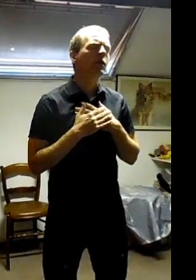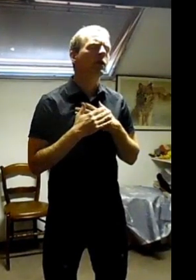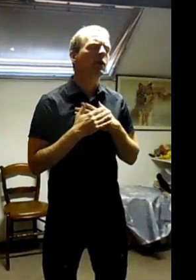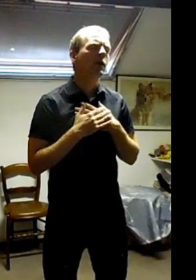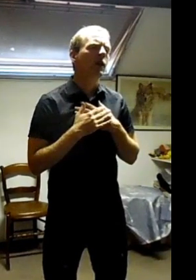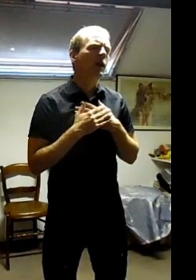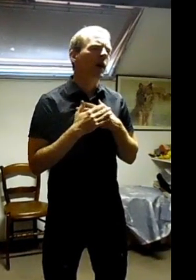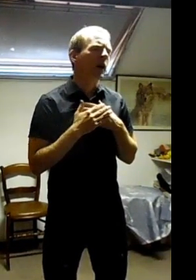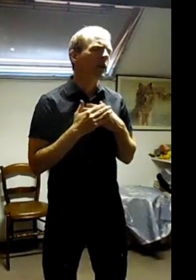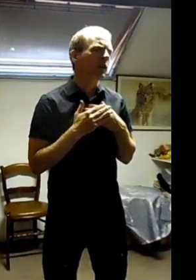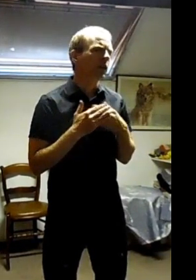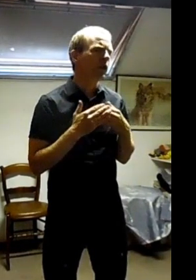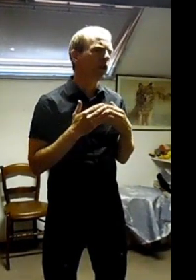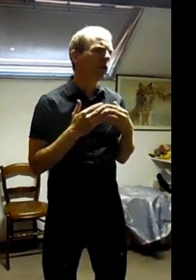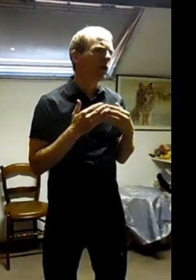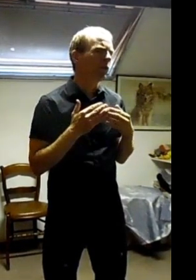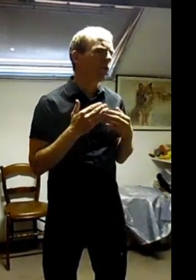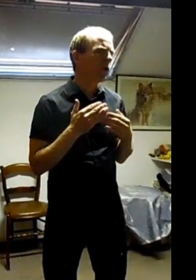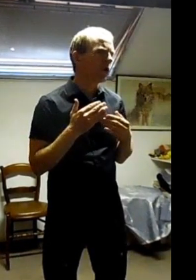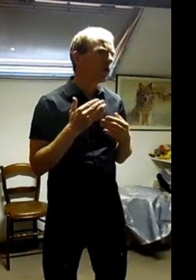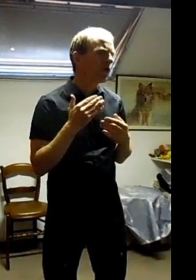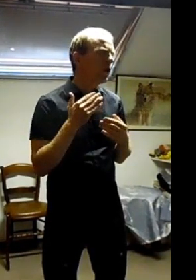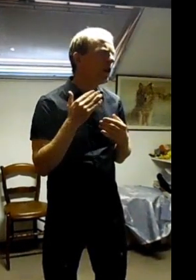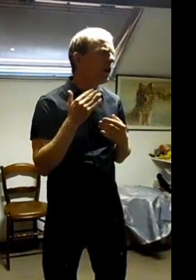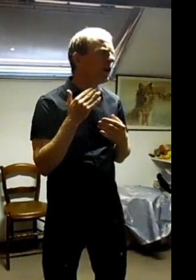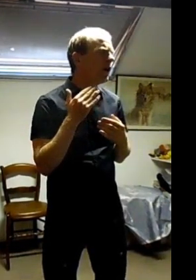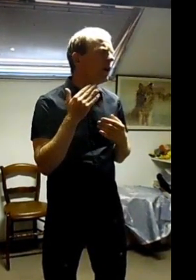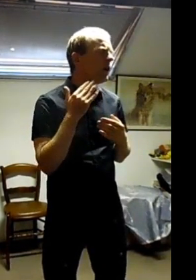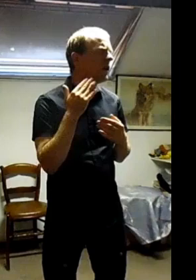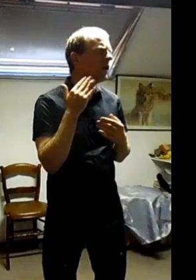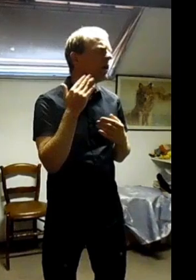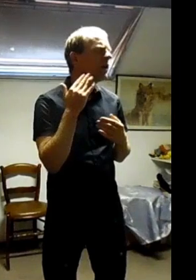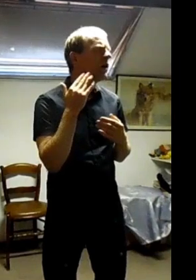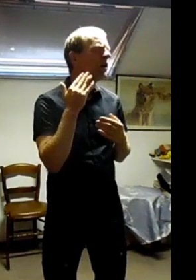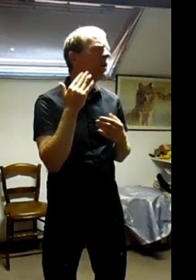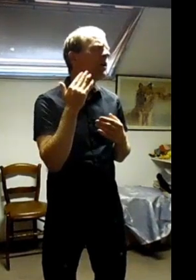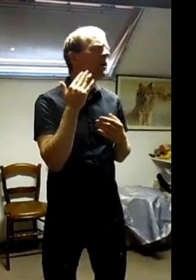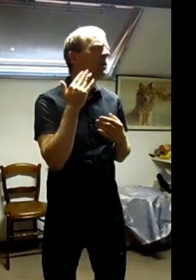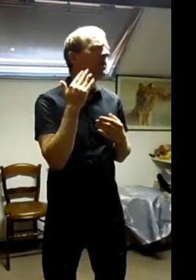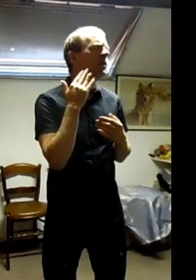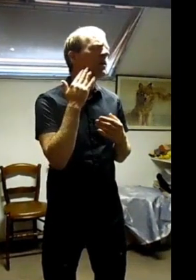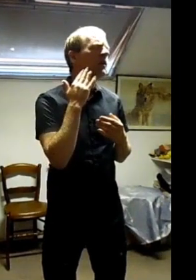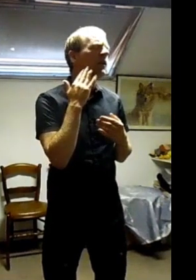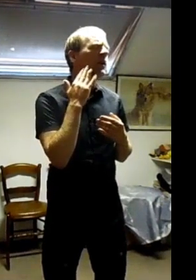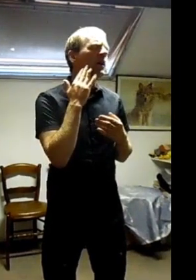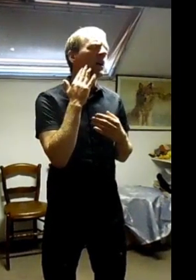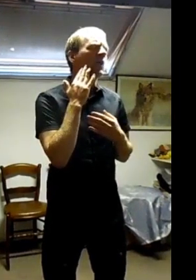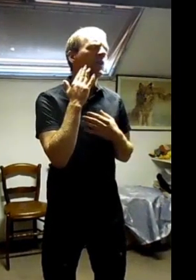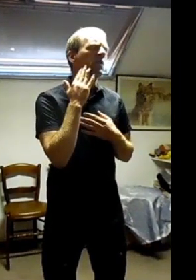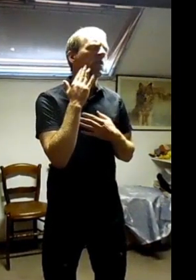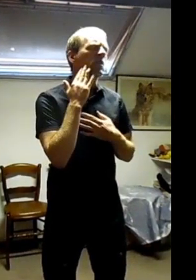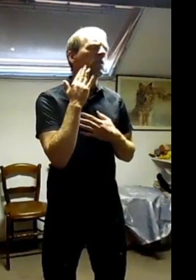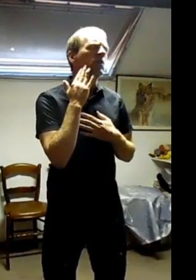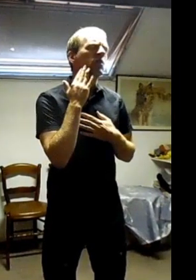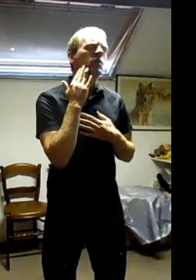I can hear my father singing, As the tent is